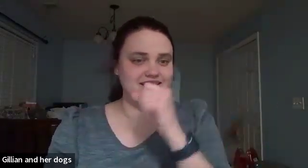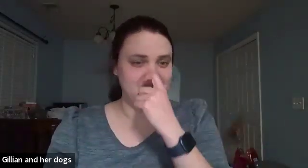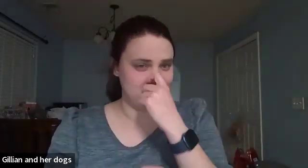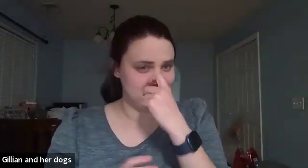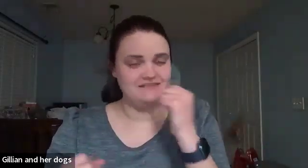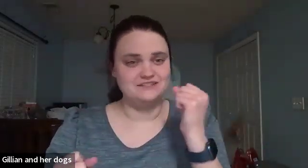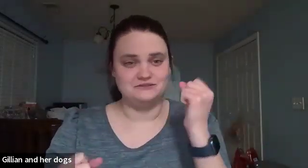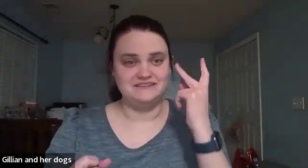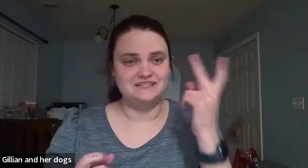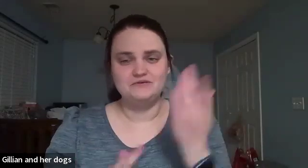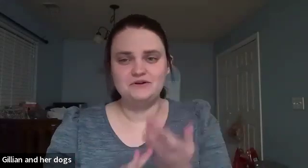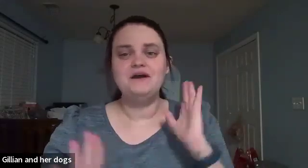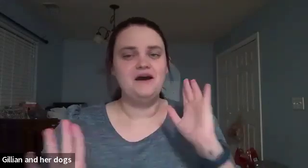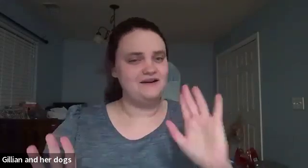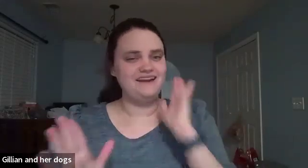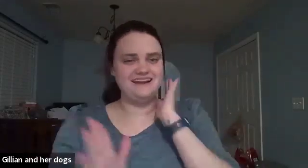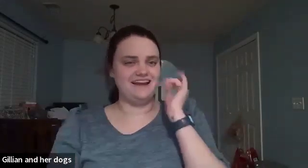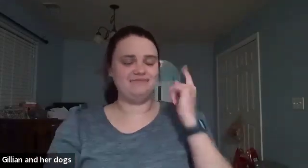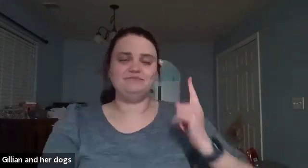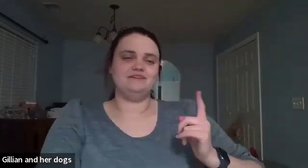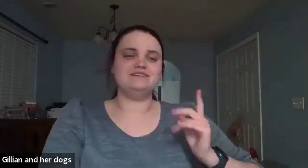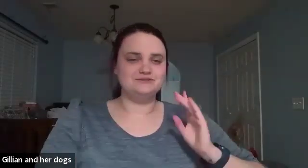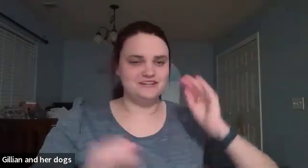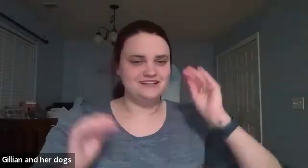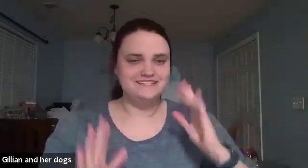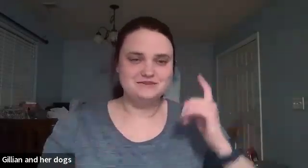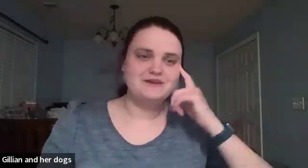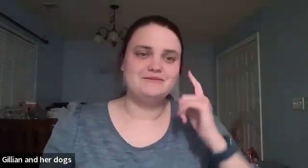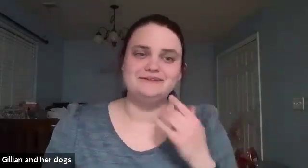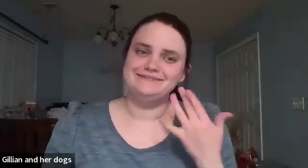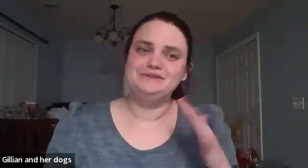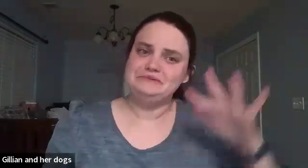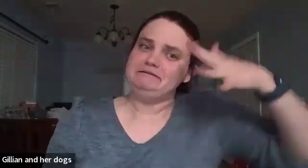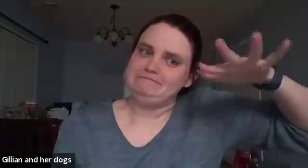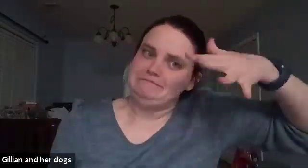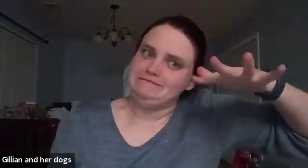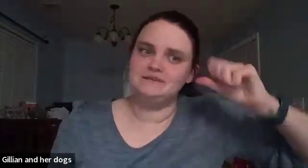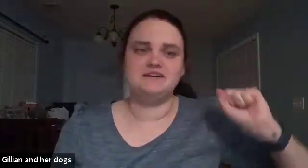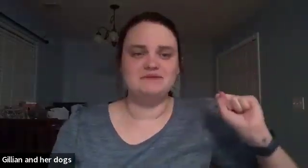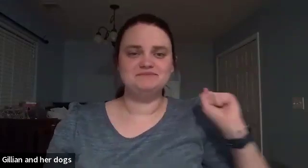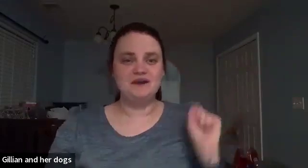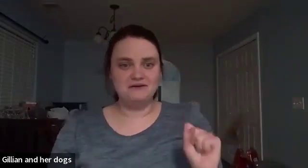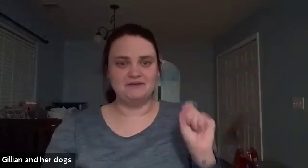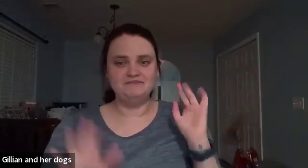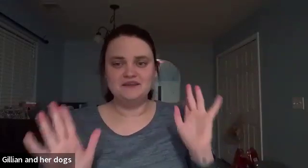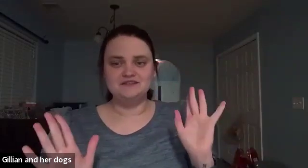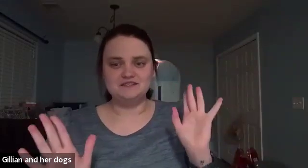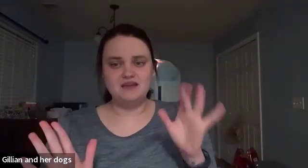like never signed this or seen this before? Okay, got it. I told you guys, teacher brain can be a little bit sometimes. Okay, so